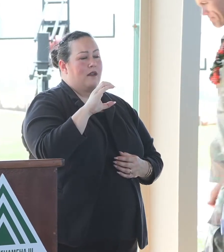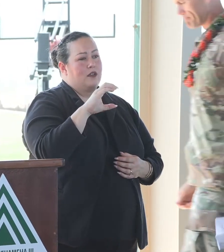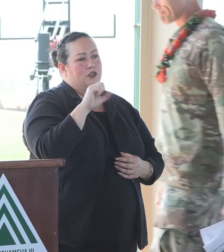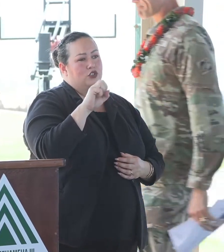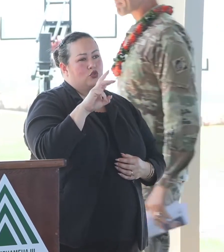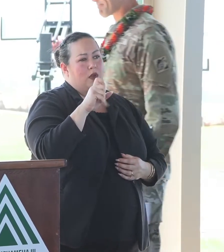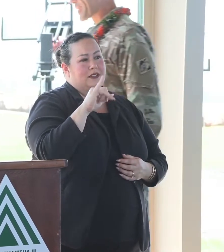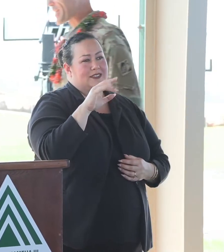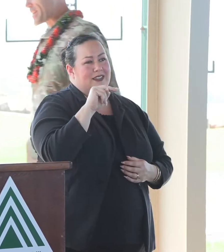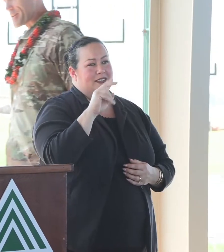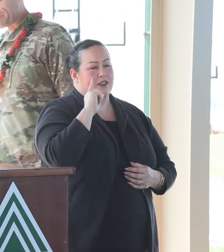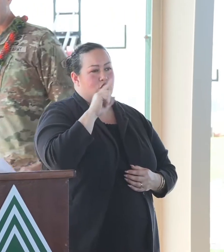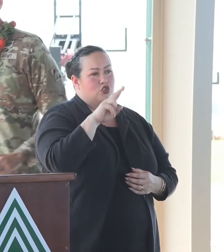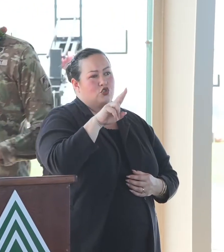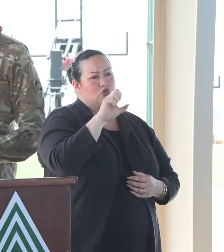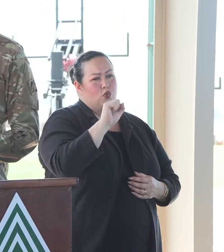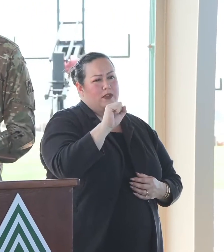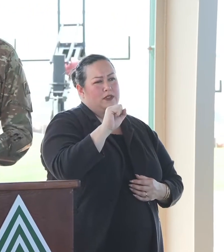Engineers.